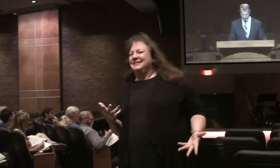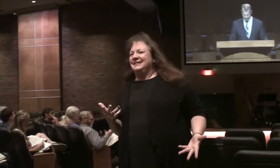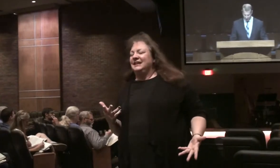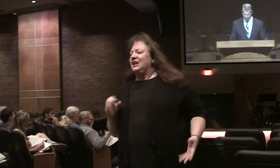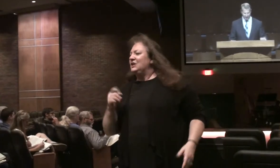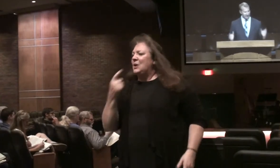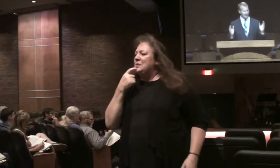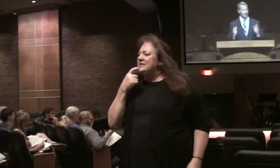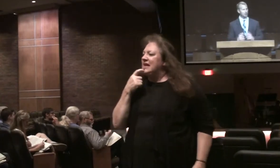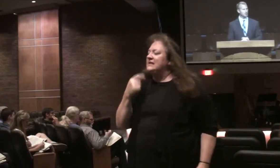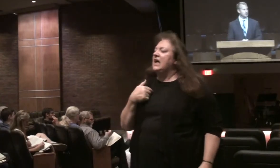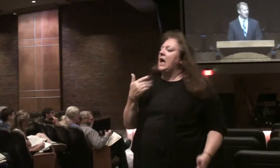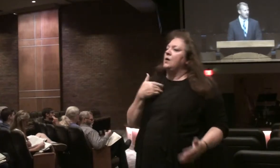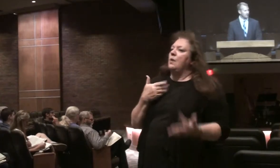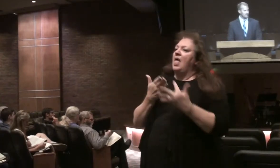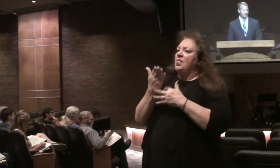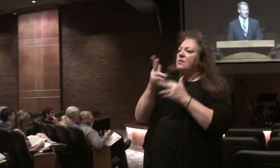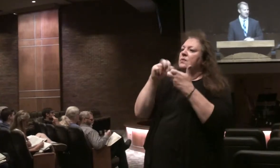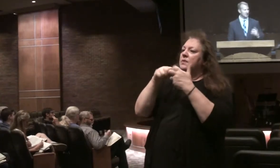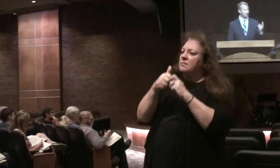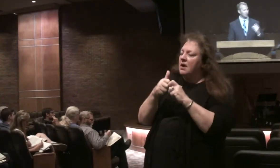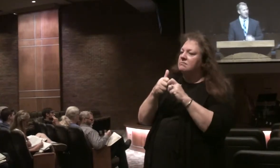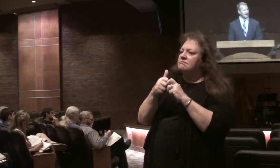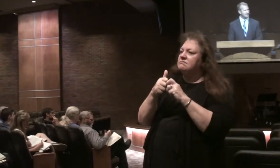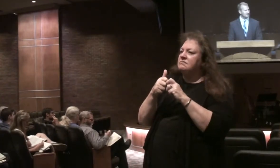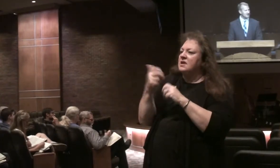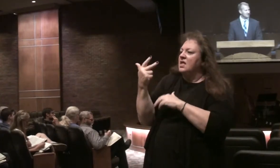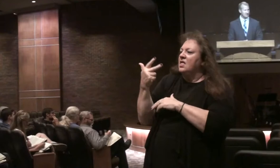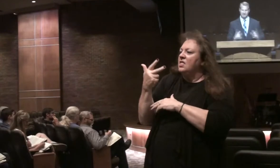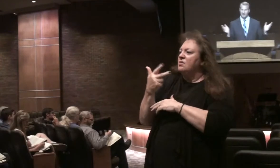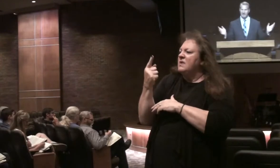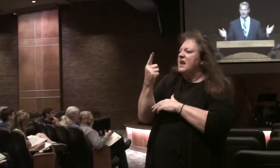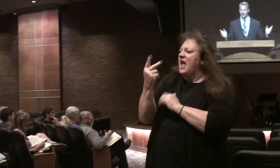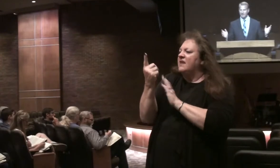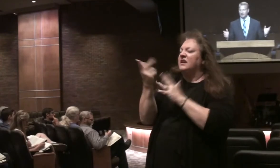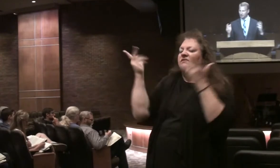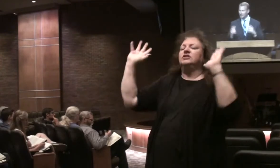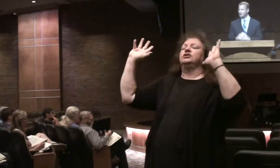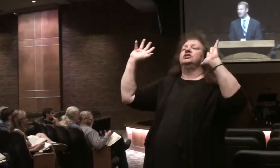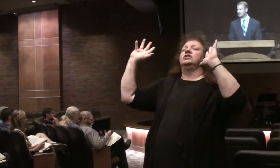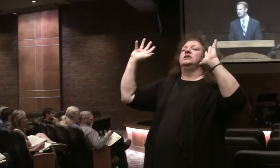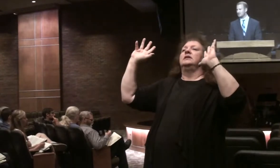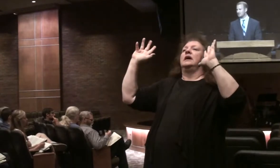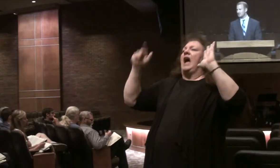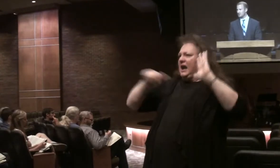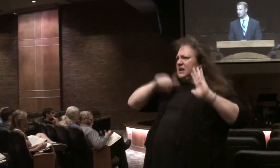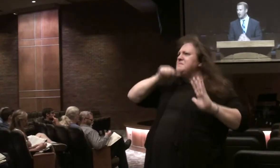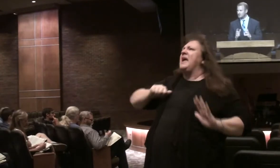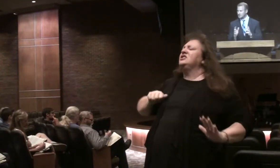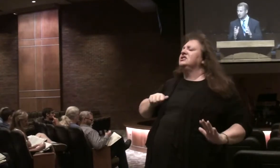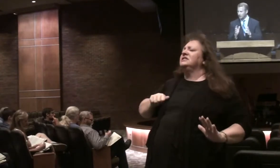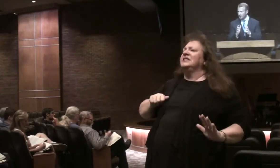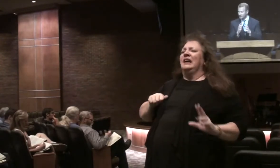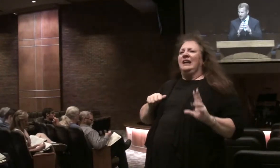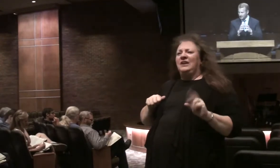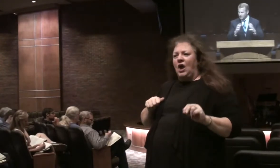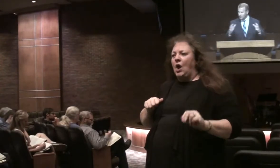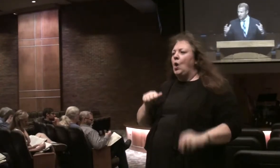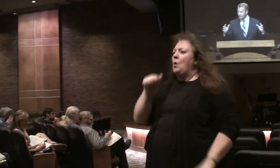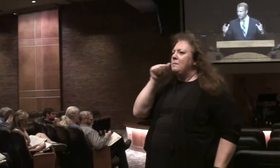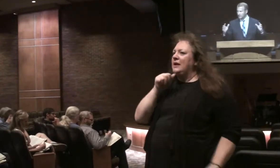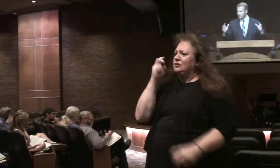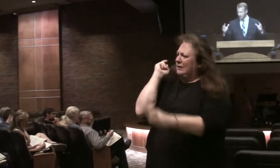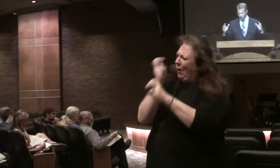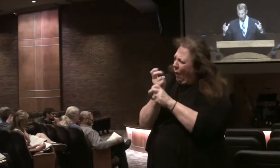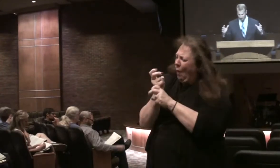one says, you know what? I went through a trial. It lasted about 3.5 seconds. It's done now. So I need patience. Now, patience implies